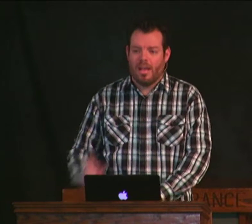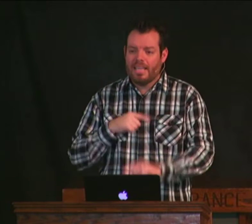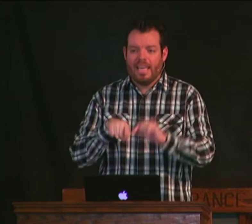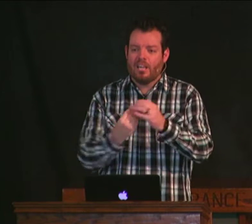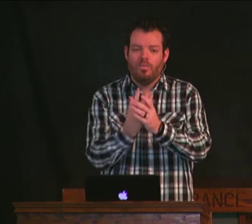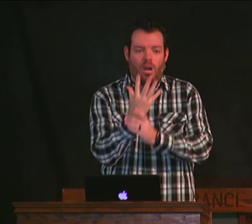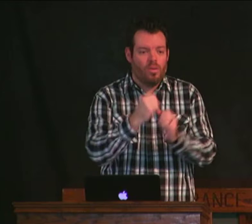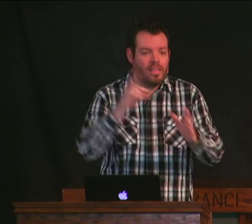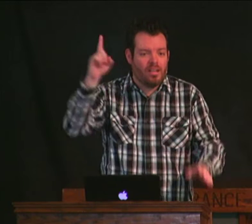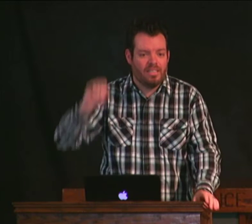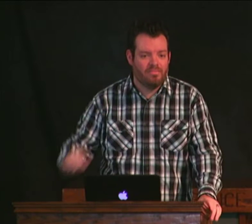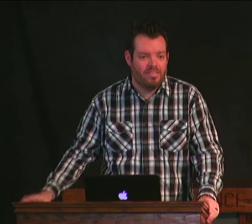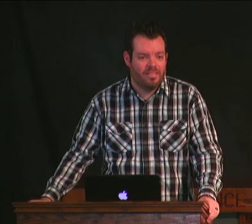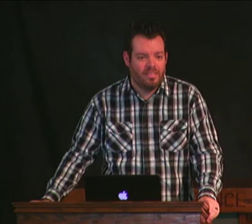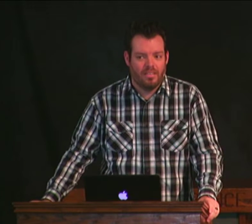I can't grow without him.